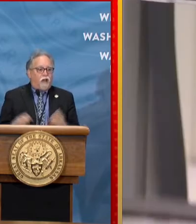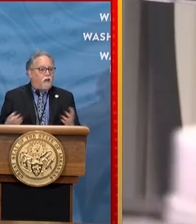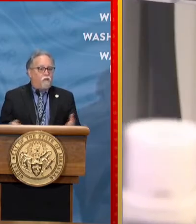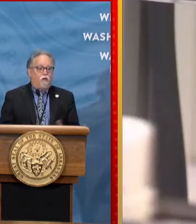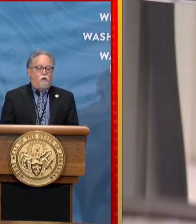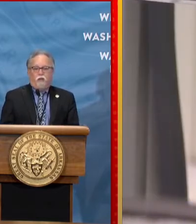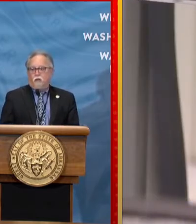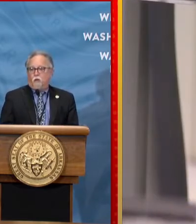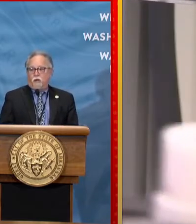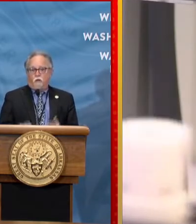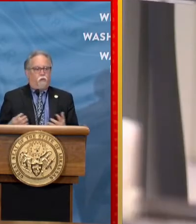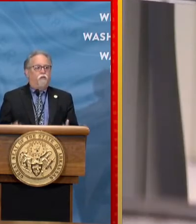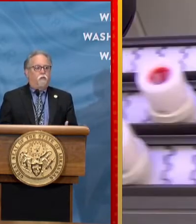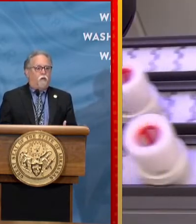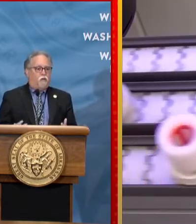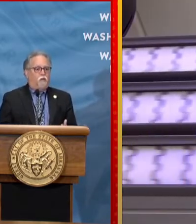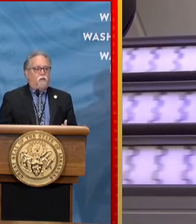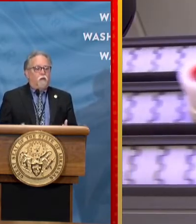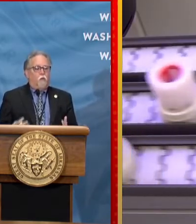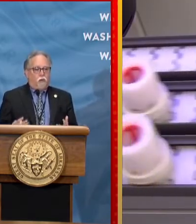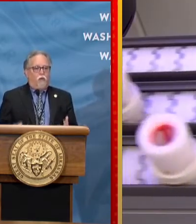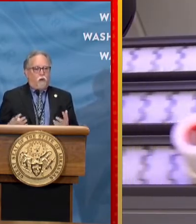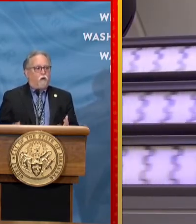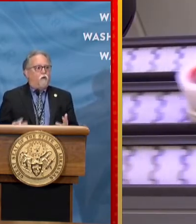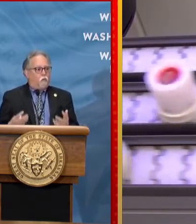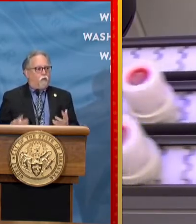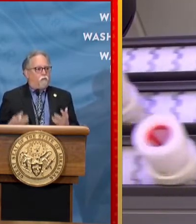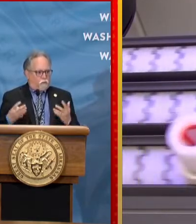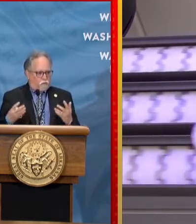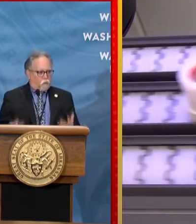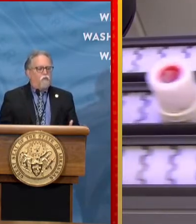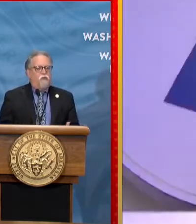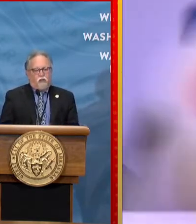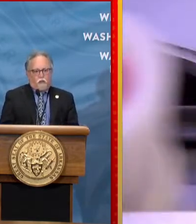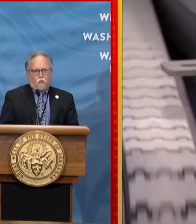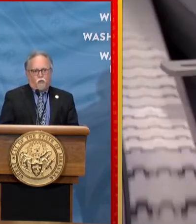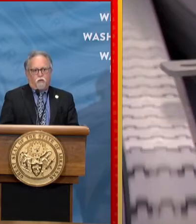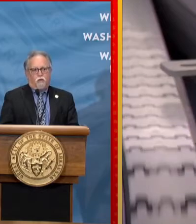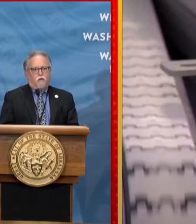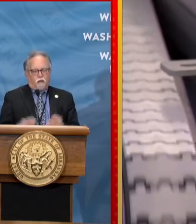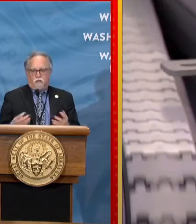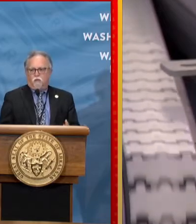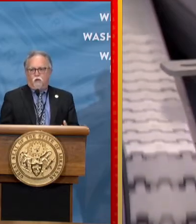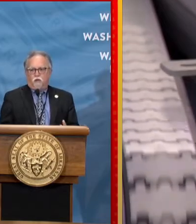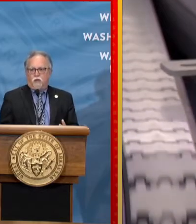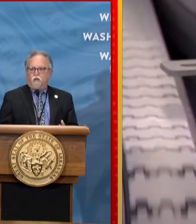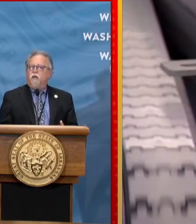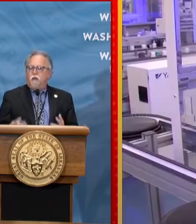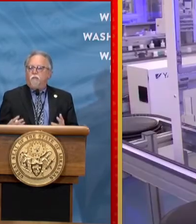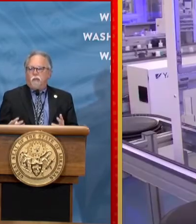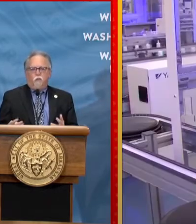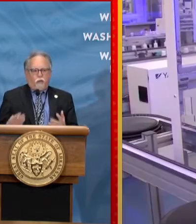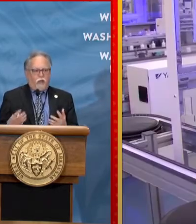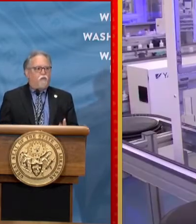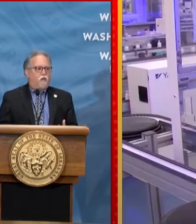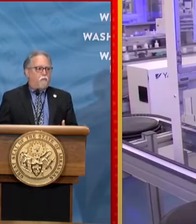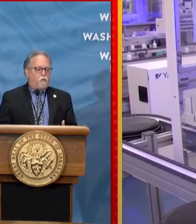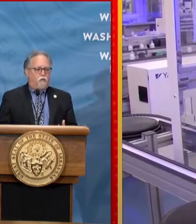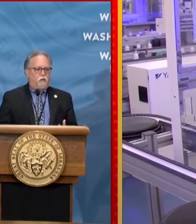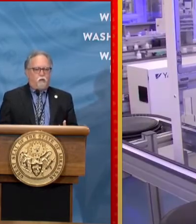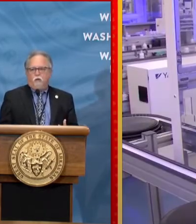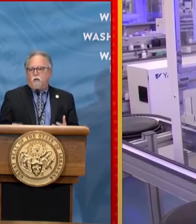in the eye of a hurricane, although I don't think so. I think that we have driven this downward, the cases have gone down, but we have